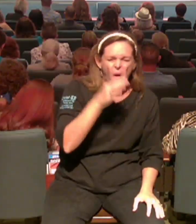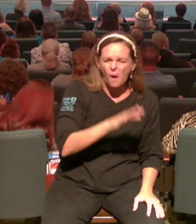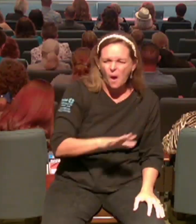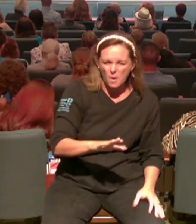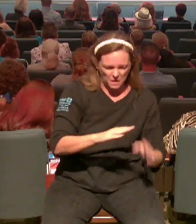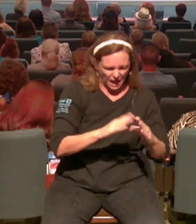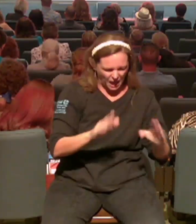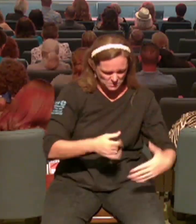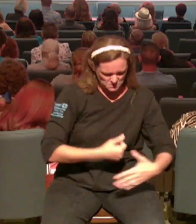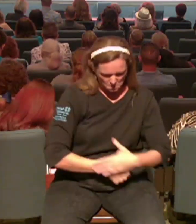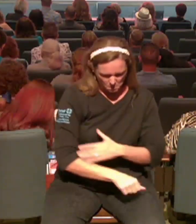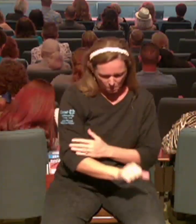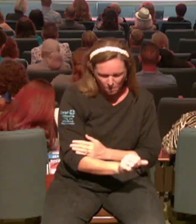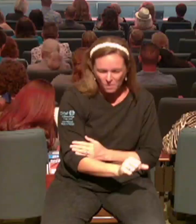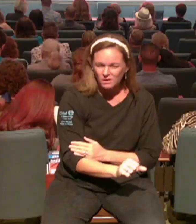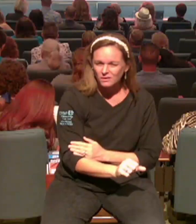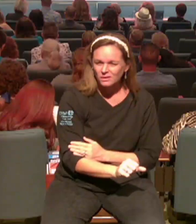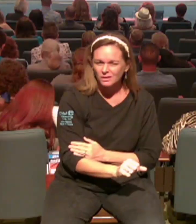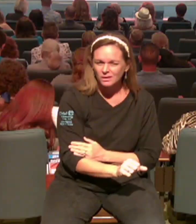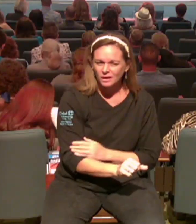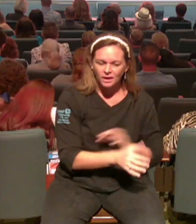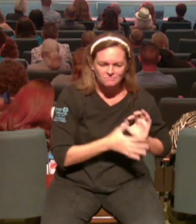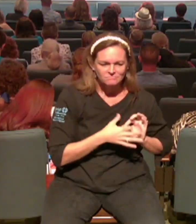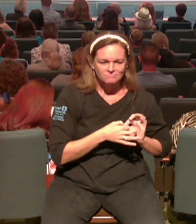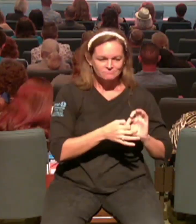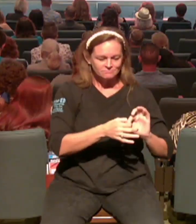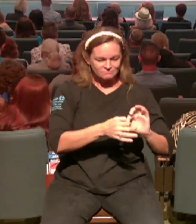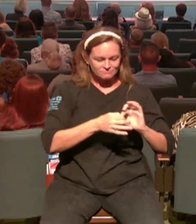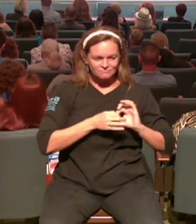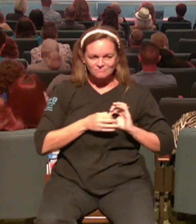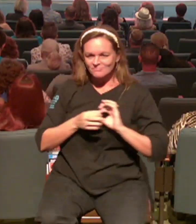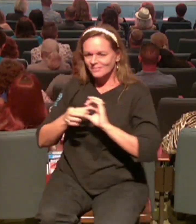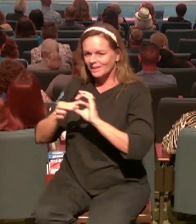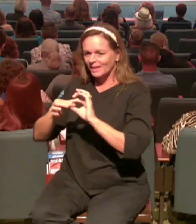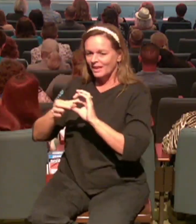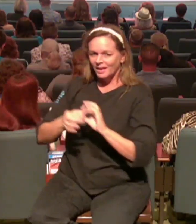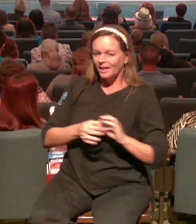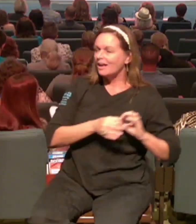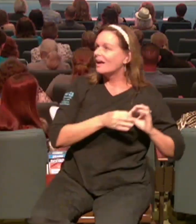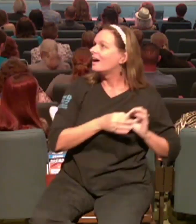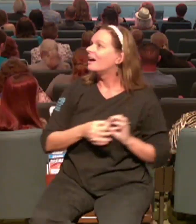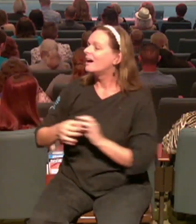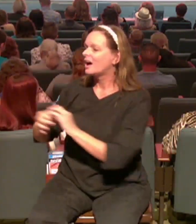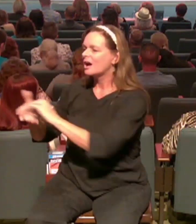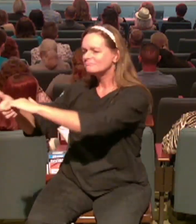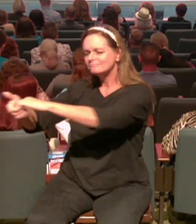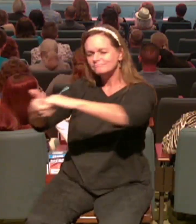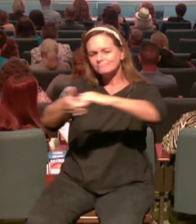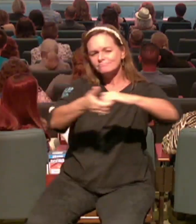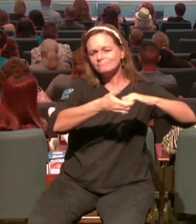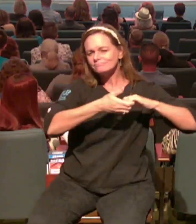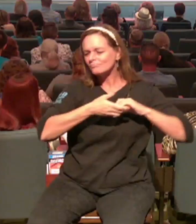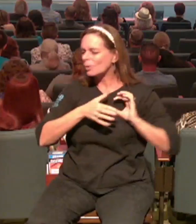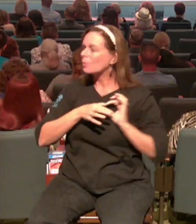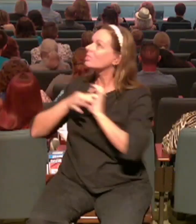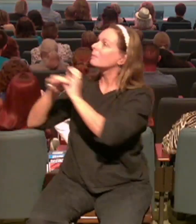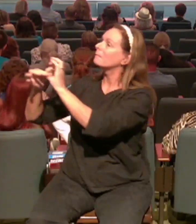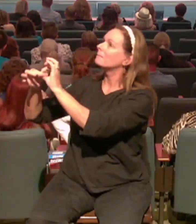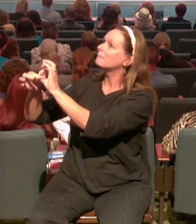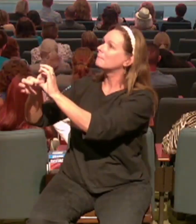He became one with us so that we could become one with him.